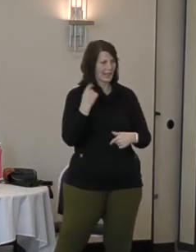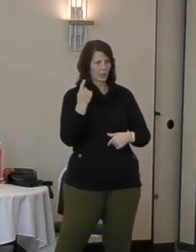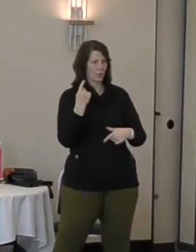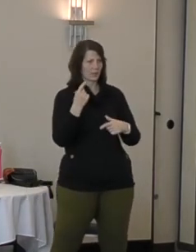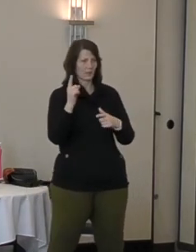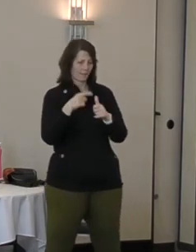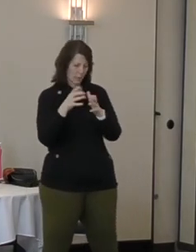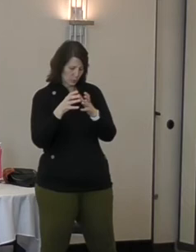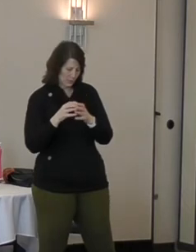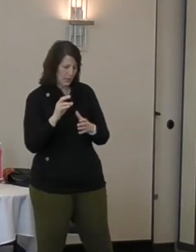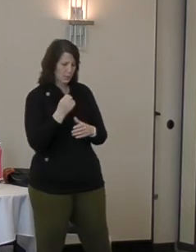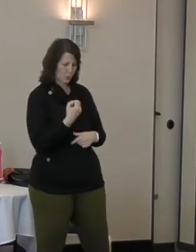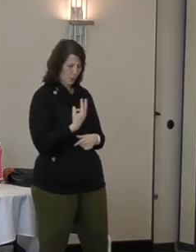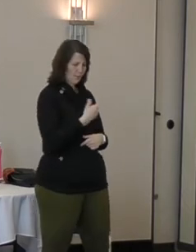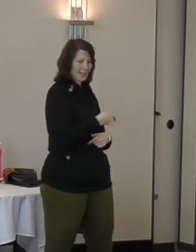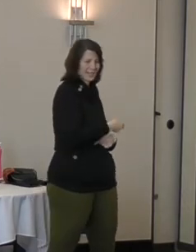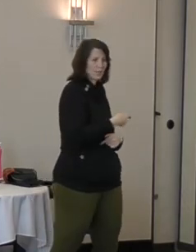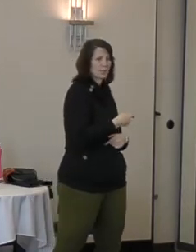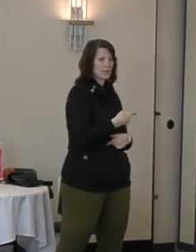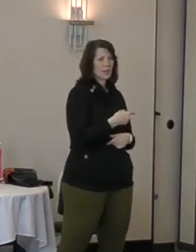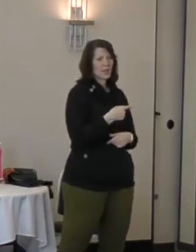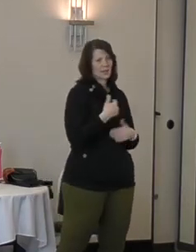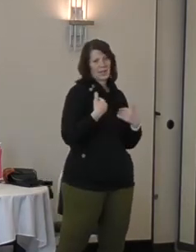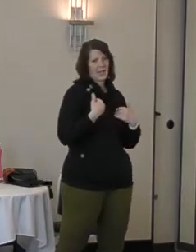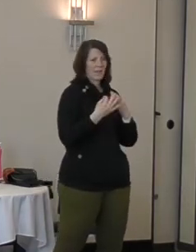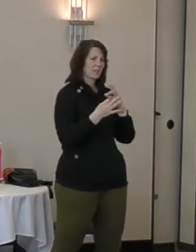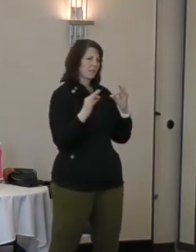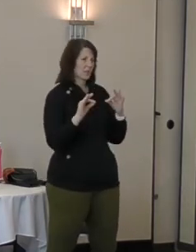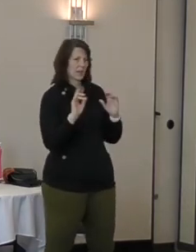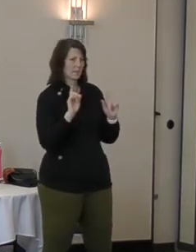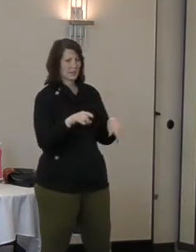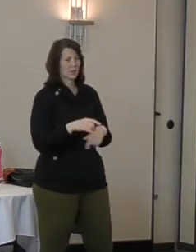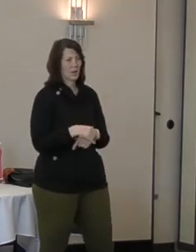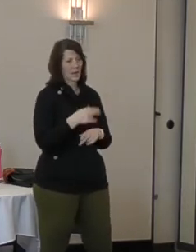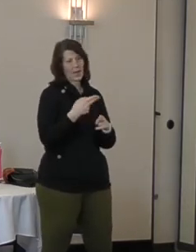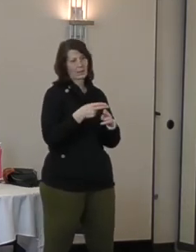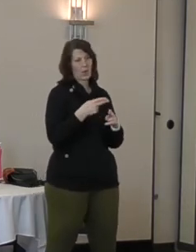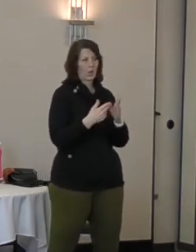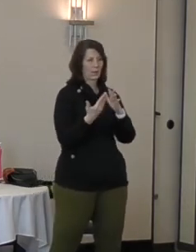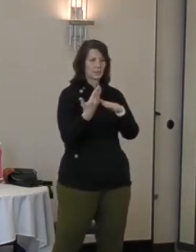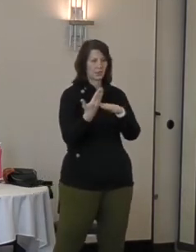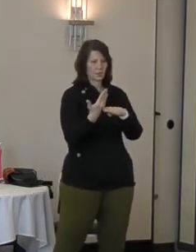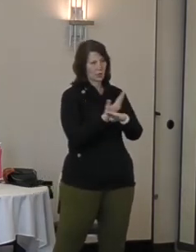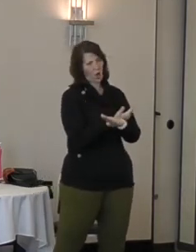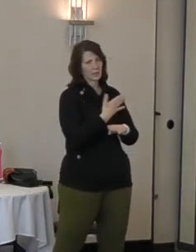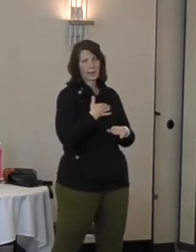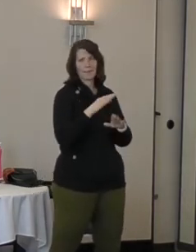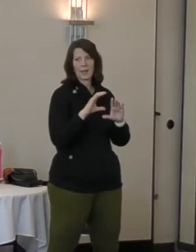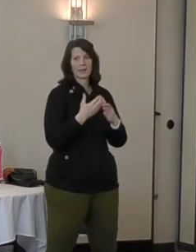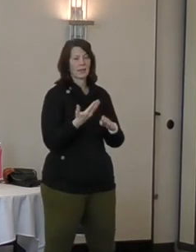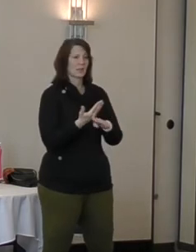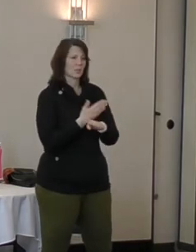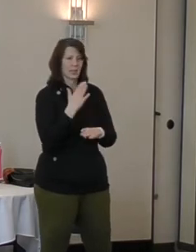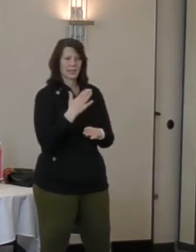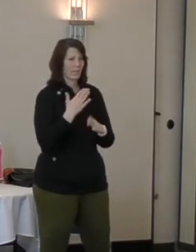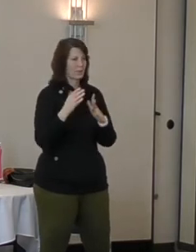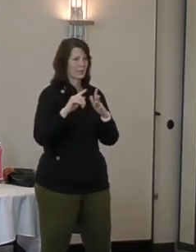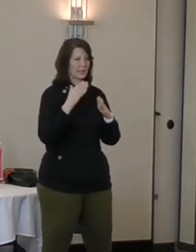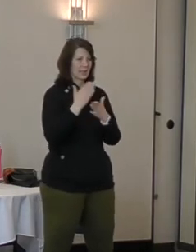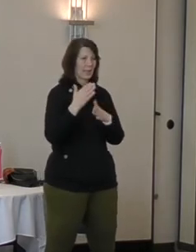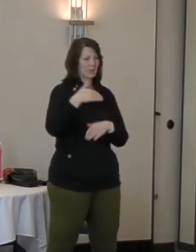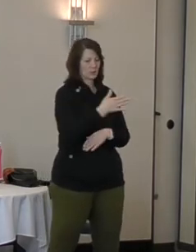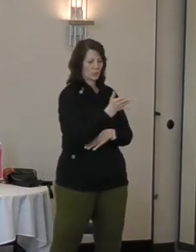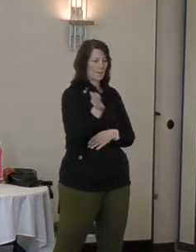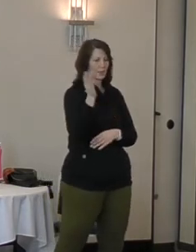receiver, 12 always here as second. They basically have the freedom to go. I call them sharks on my team, right? Sharks never stop swimming. They're always